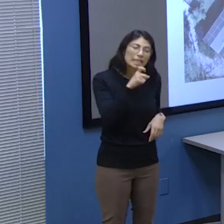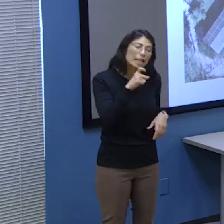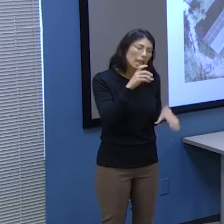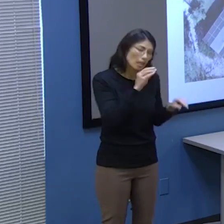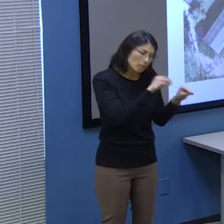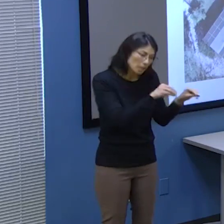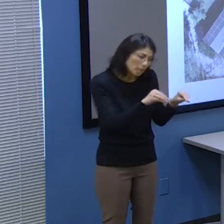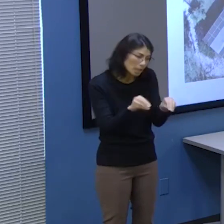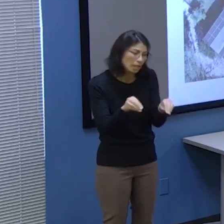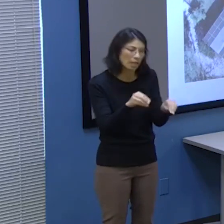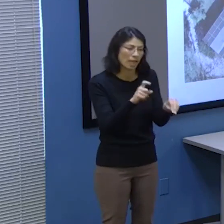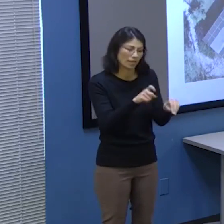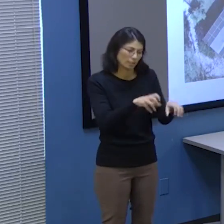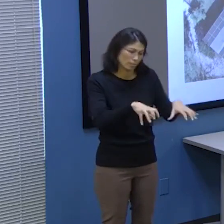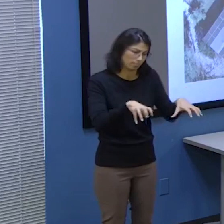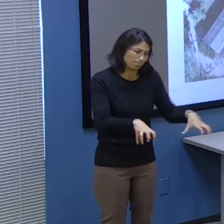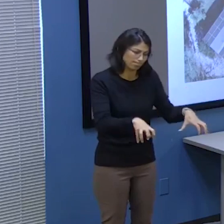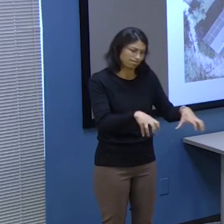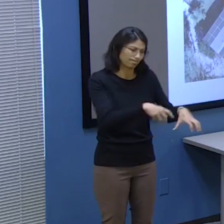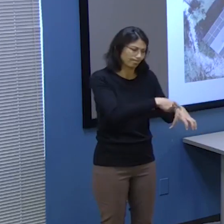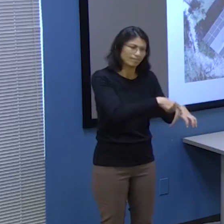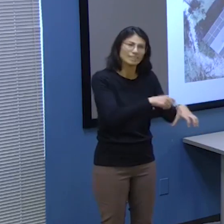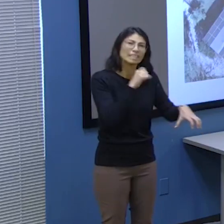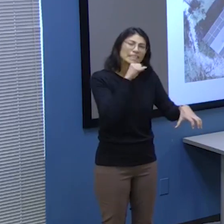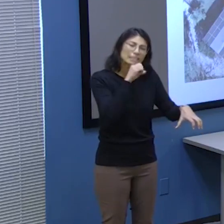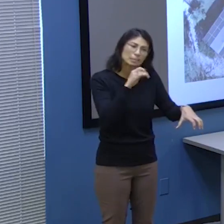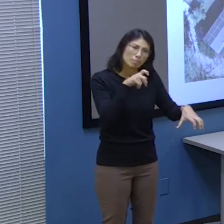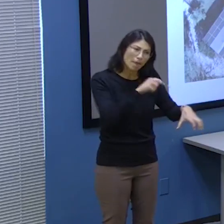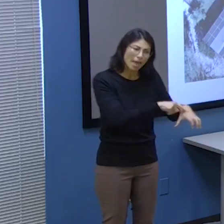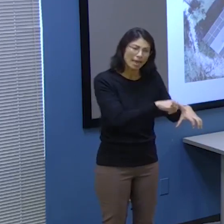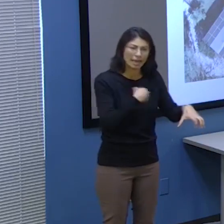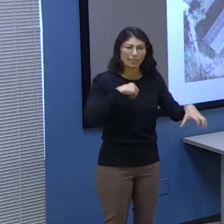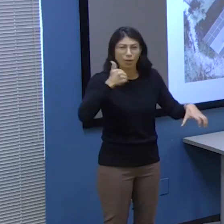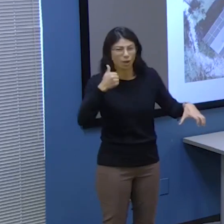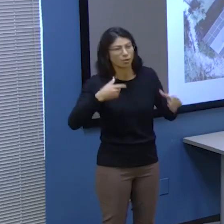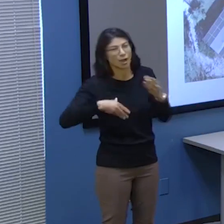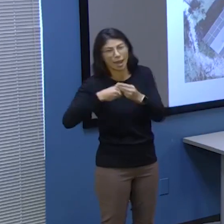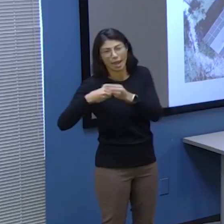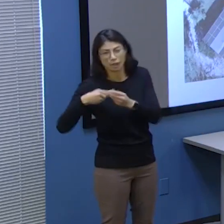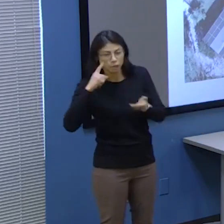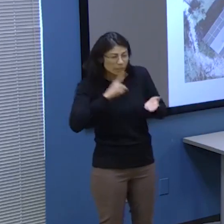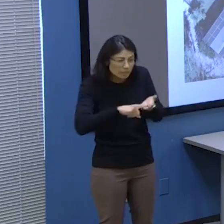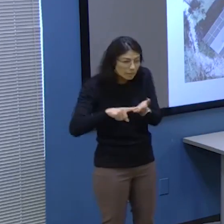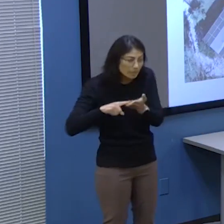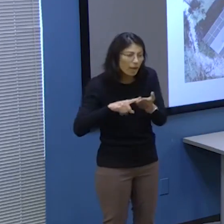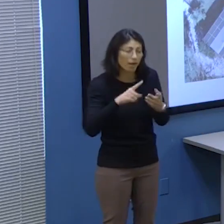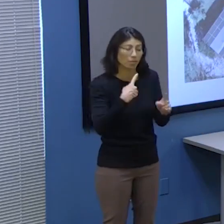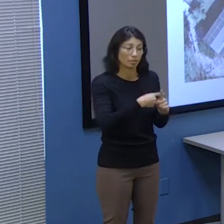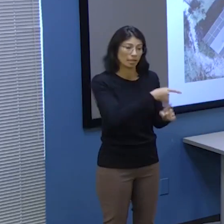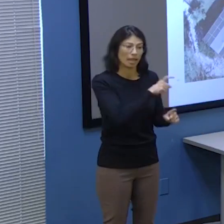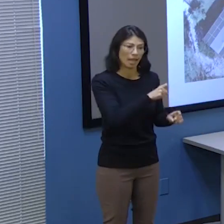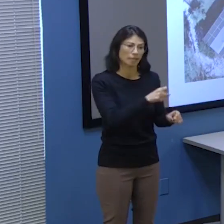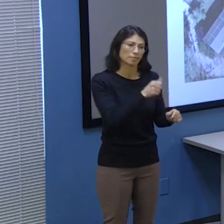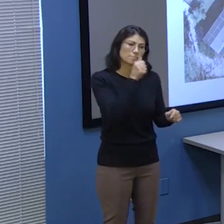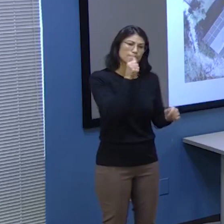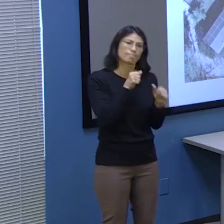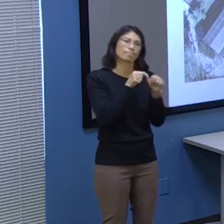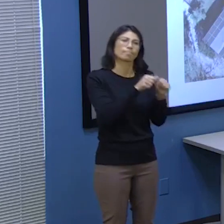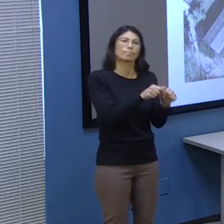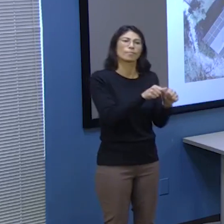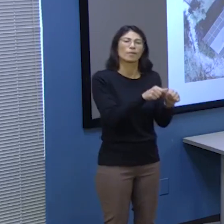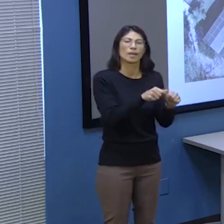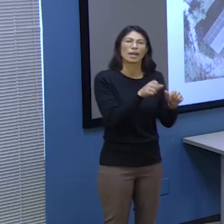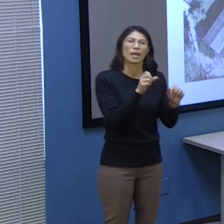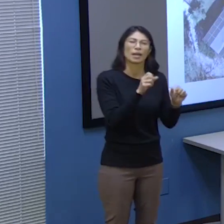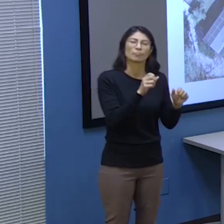be cemented down into the ground. There's extra inspections. And it also has to withstand over 100 mile per